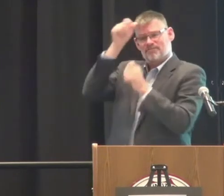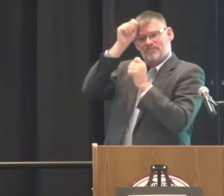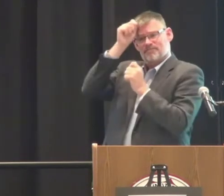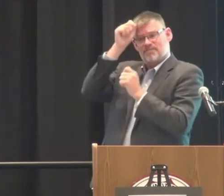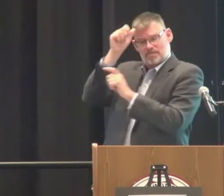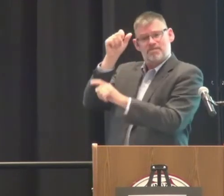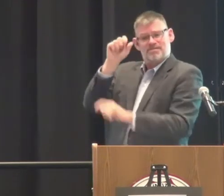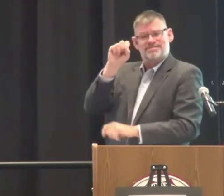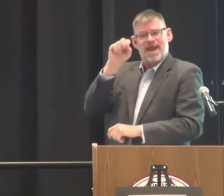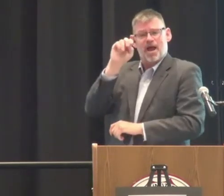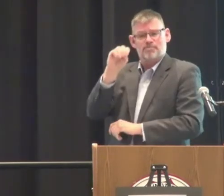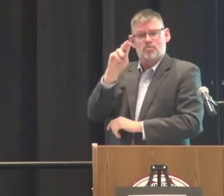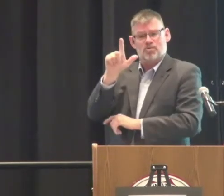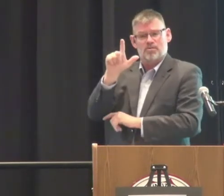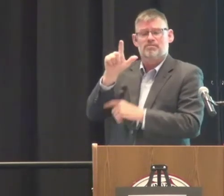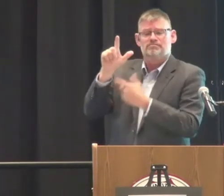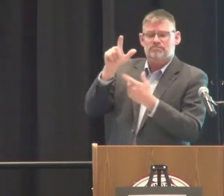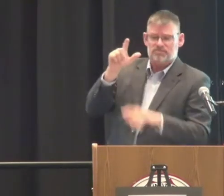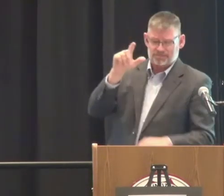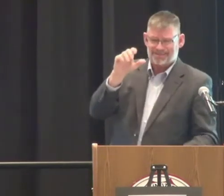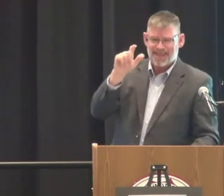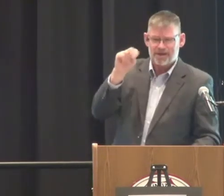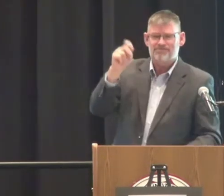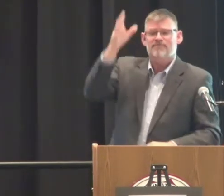He's his grandfather as well.